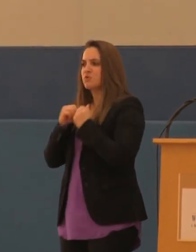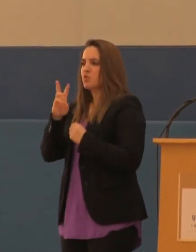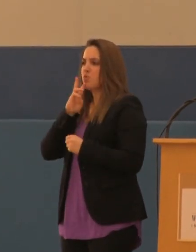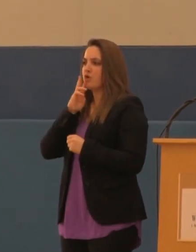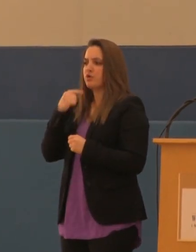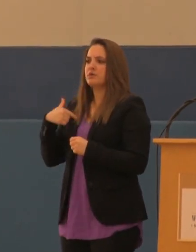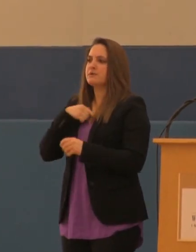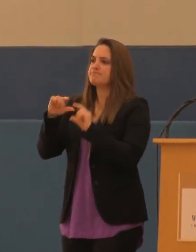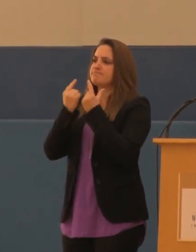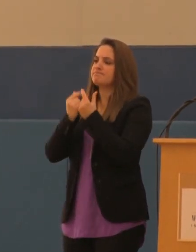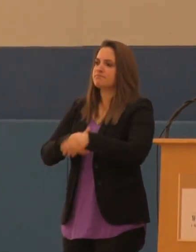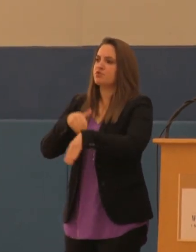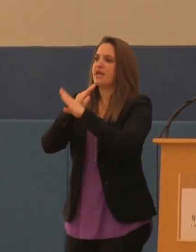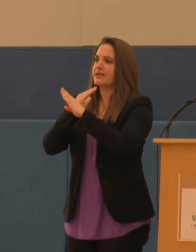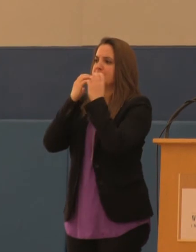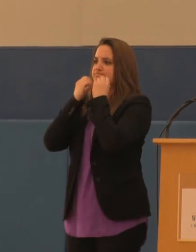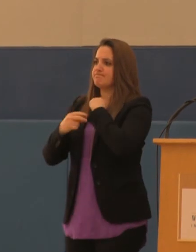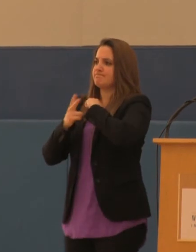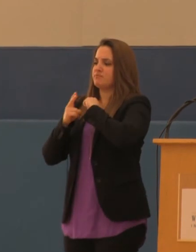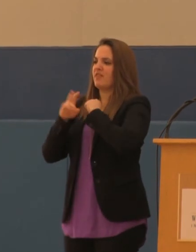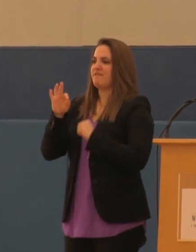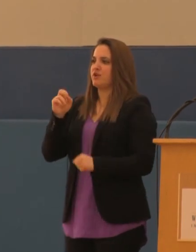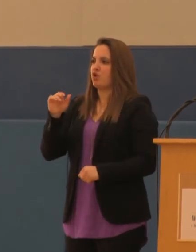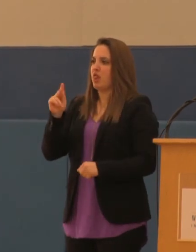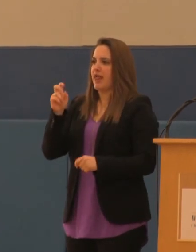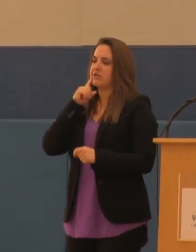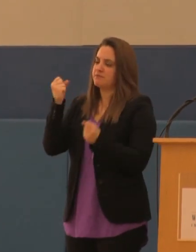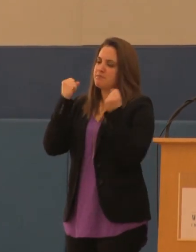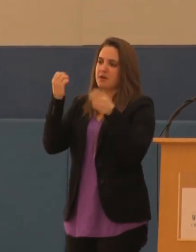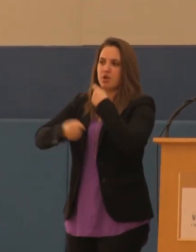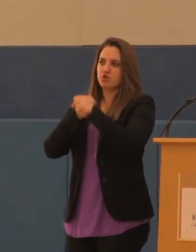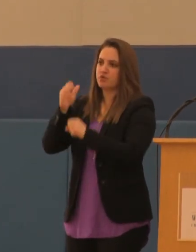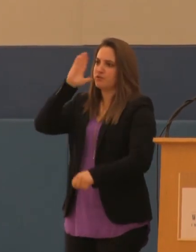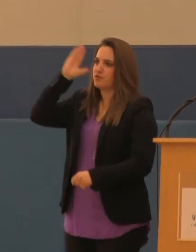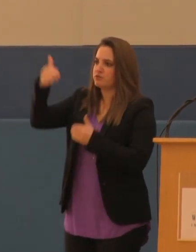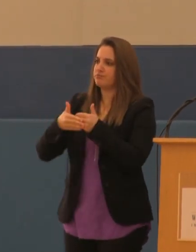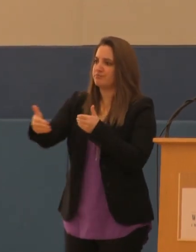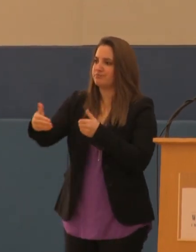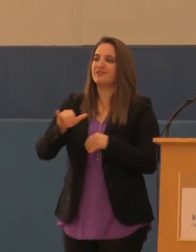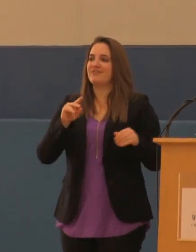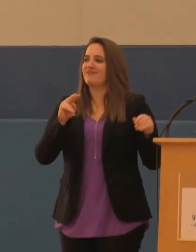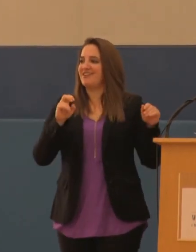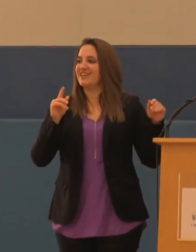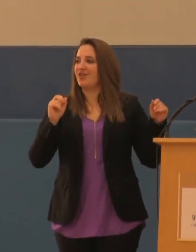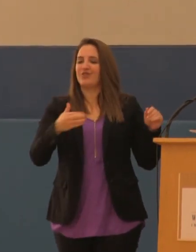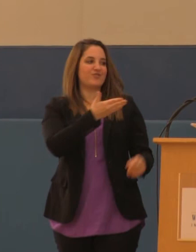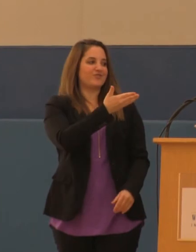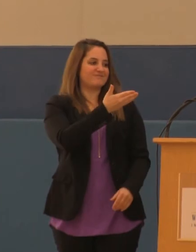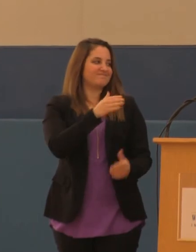to protect and preserve the Finger Lakes for generations to come. Yvonne Taylor.